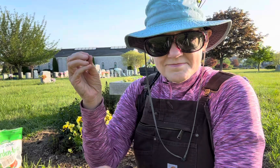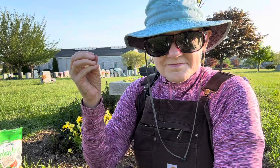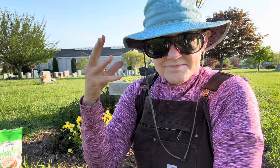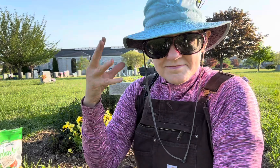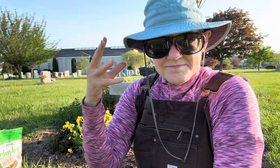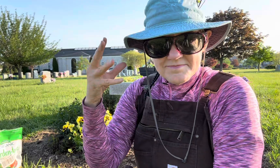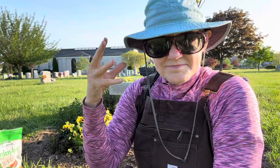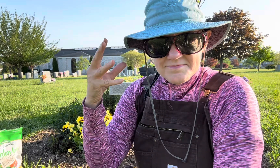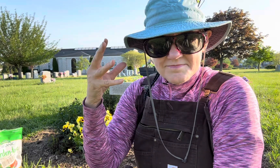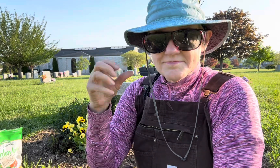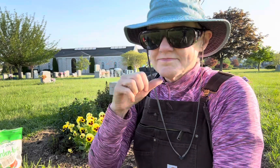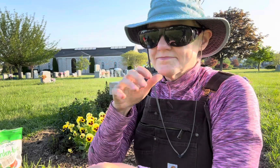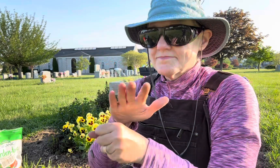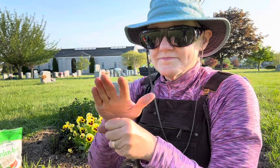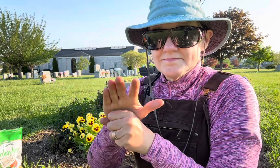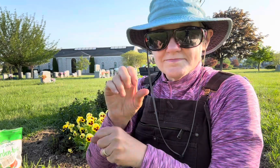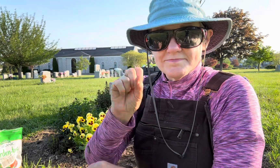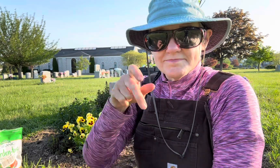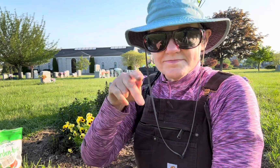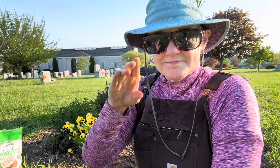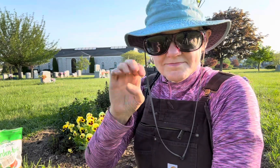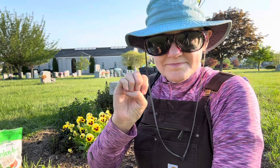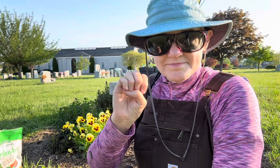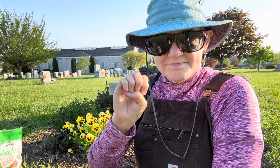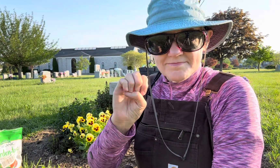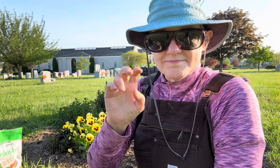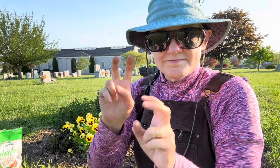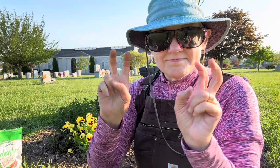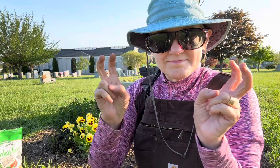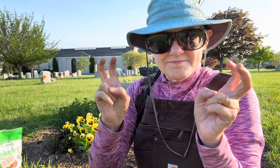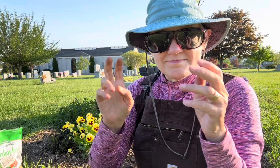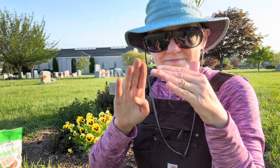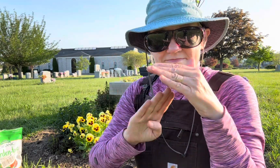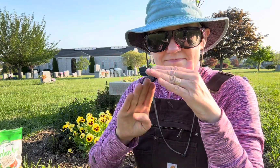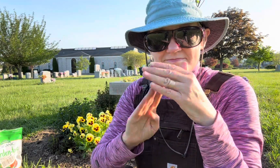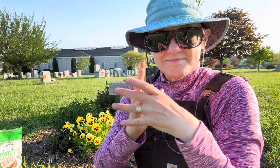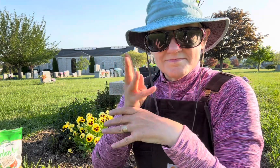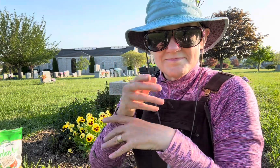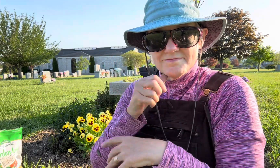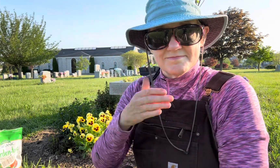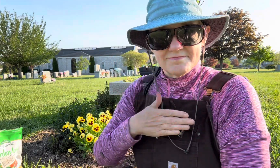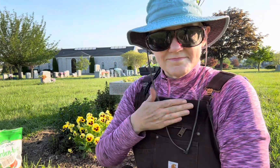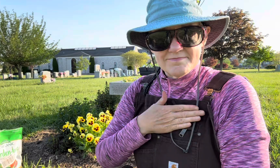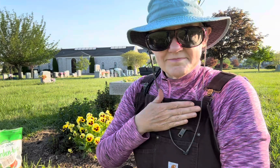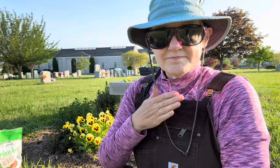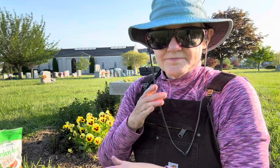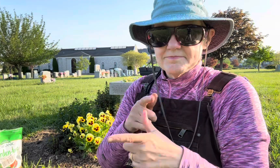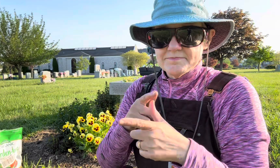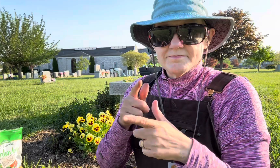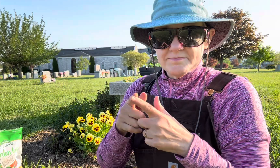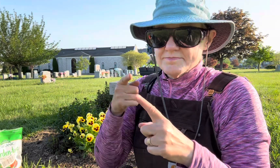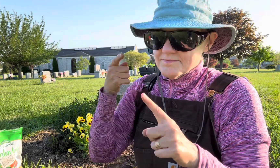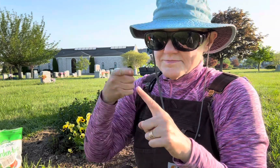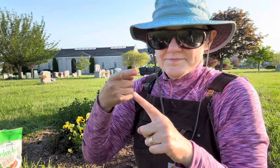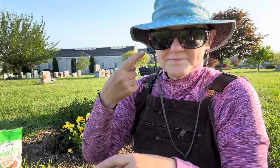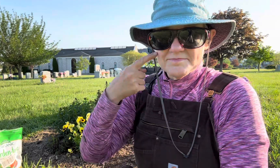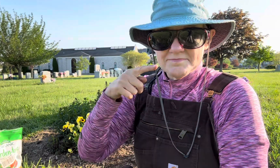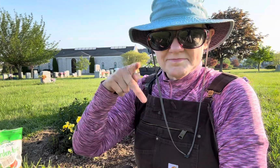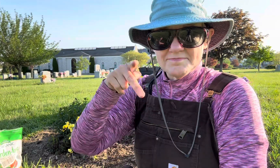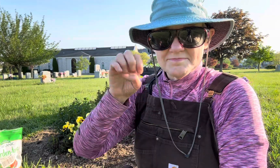If you have poor soil or not enough water or not enough sun or not enough space for your plants, basically if your plants are unhappy, they're going to be a